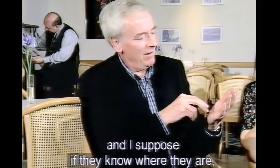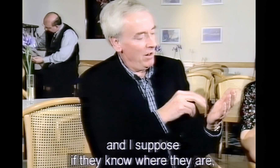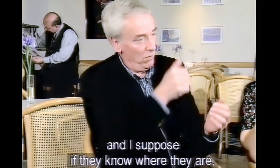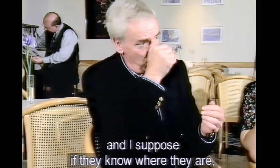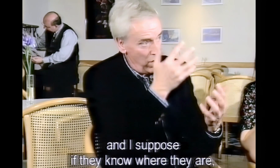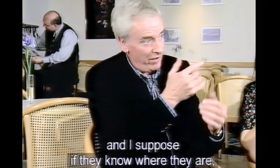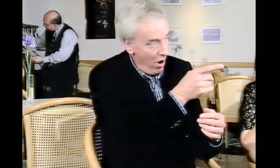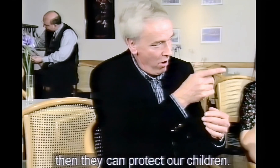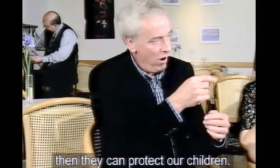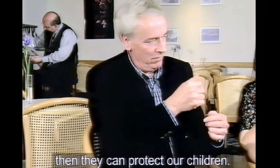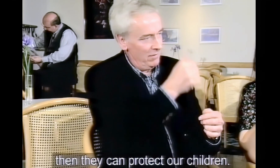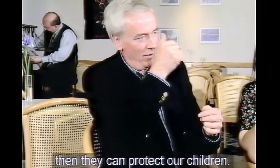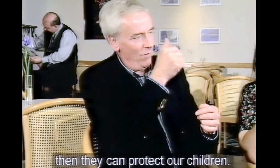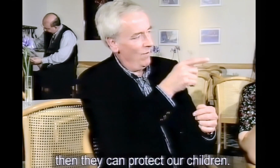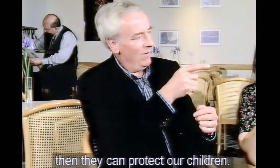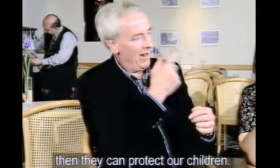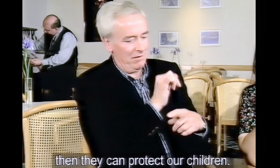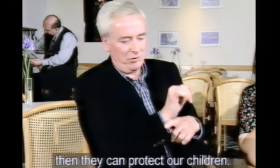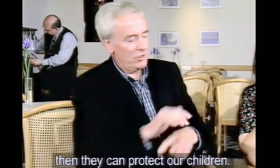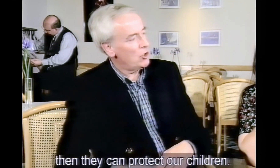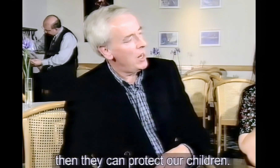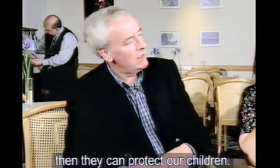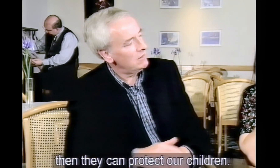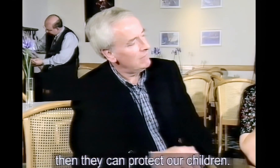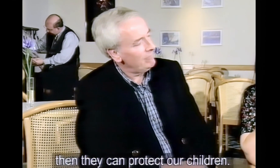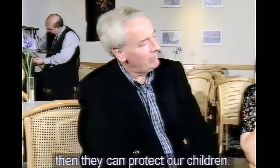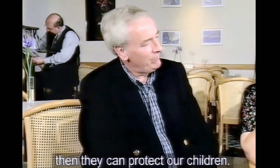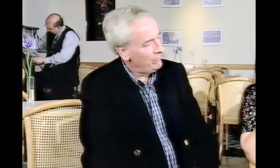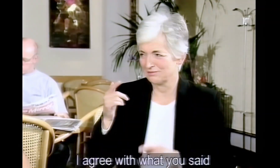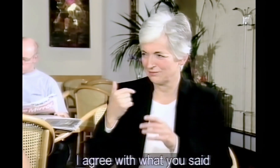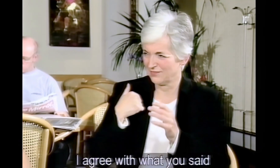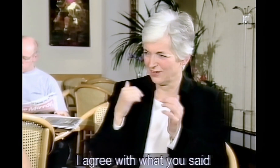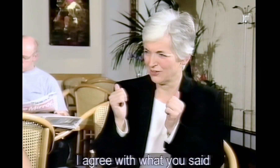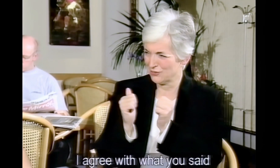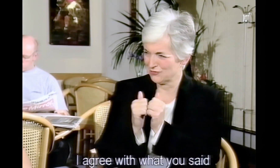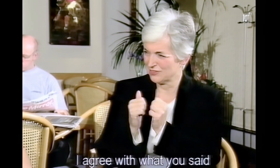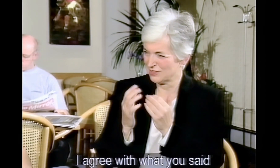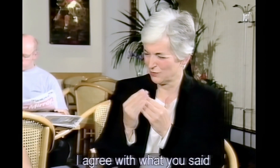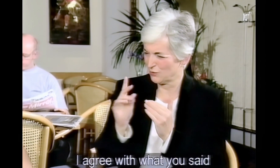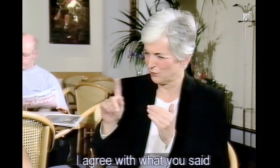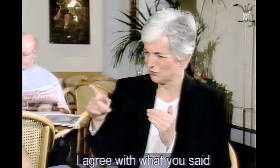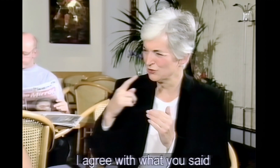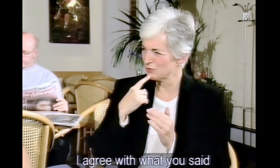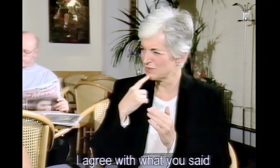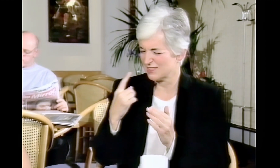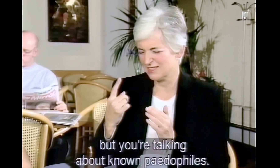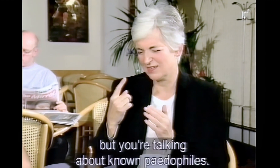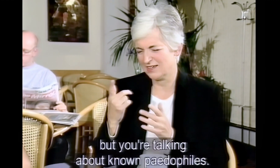are, well, then they can protect our children. I agree with what you said, but you're talking about